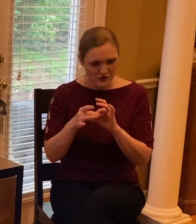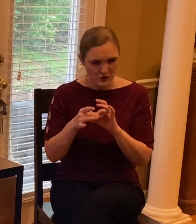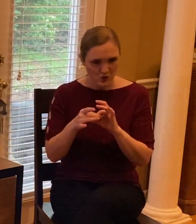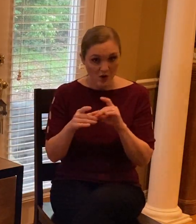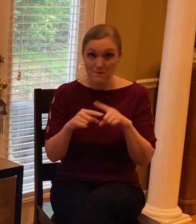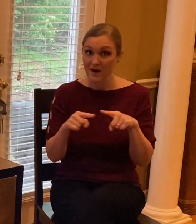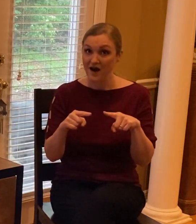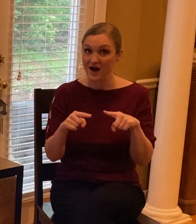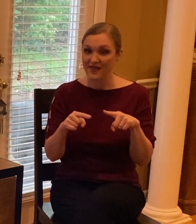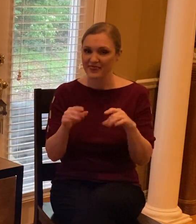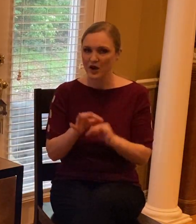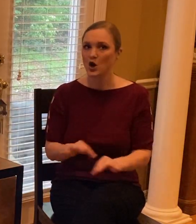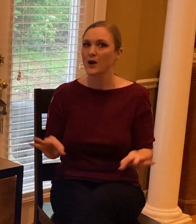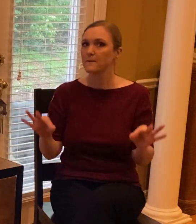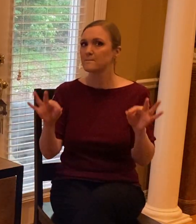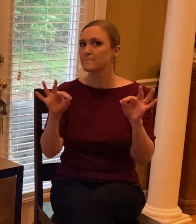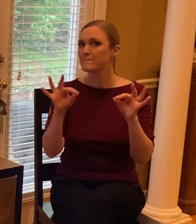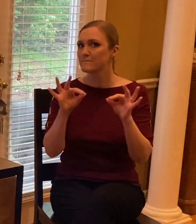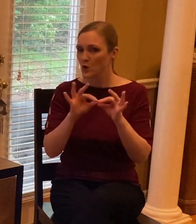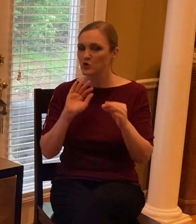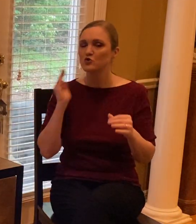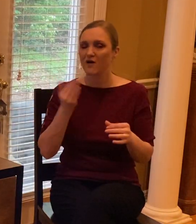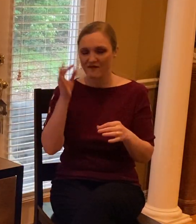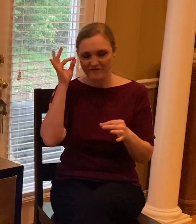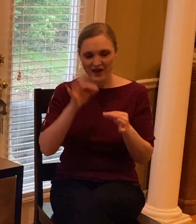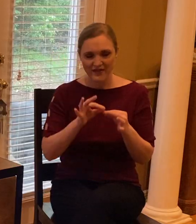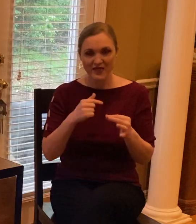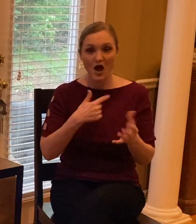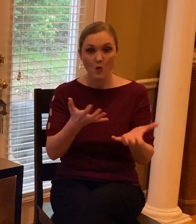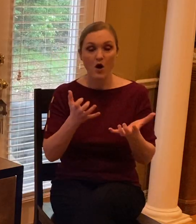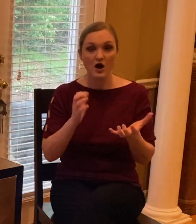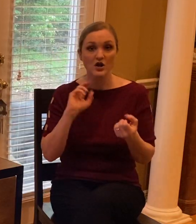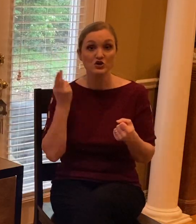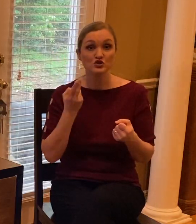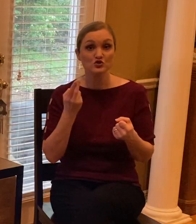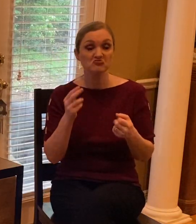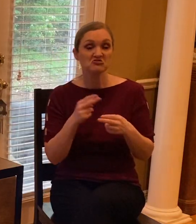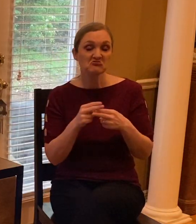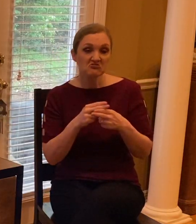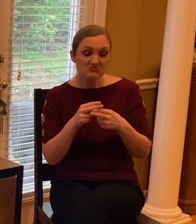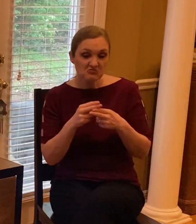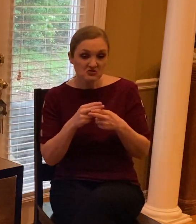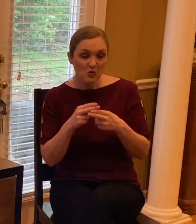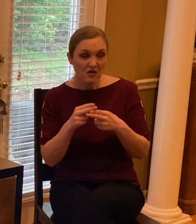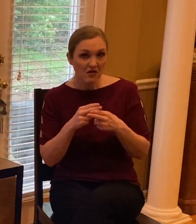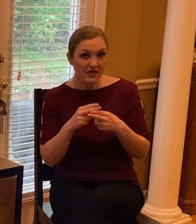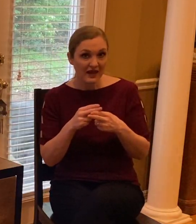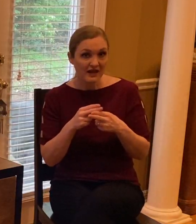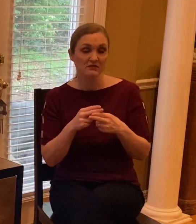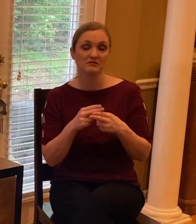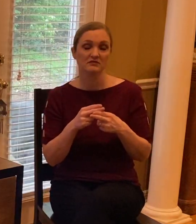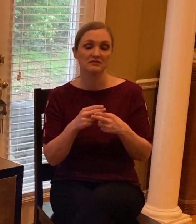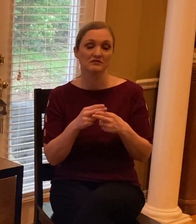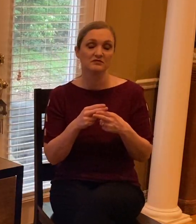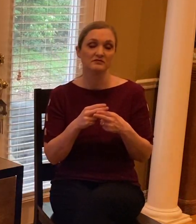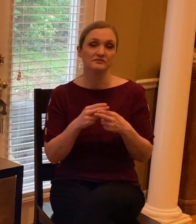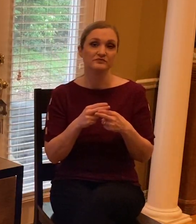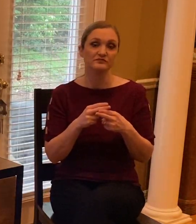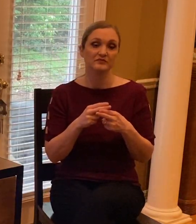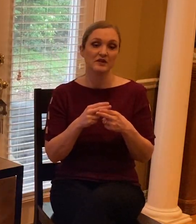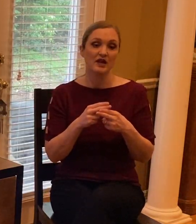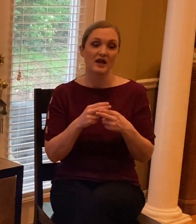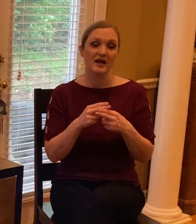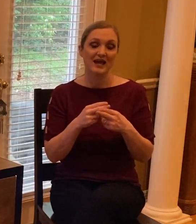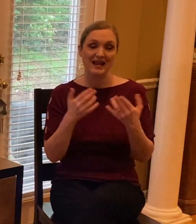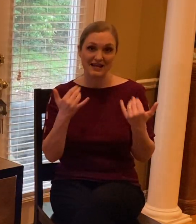they're incredibly fundamental to our Christian faith. And I want us to just briefly, in our time that we have together, even in